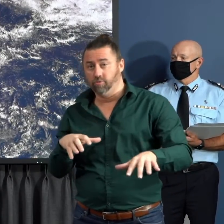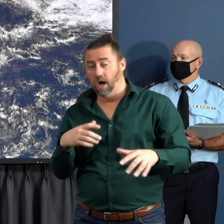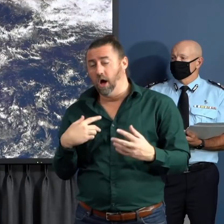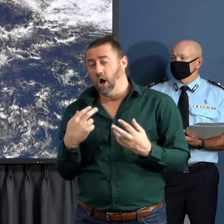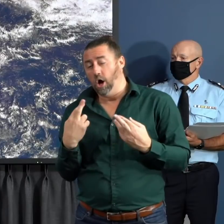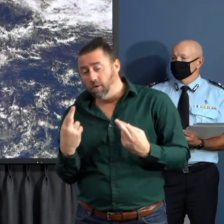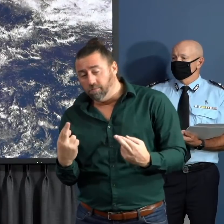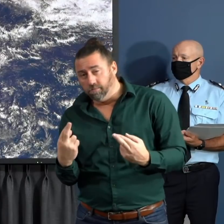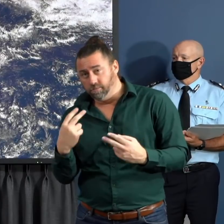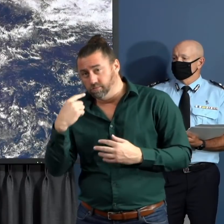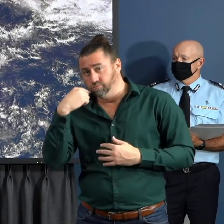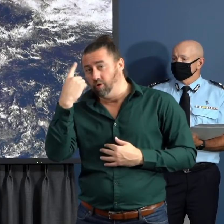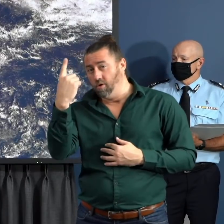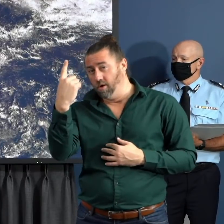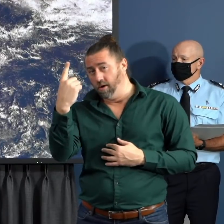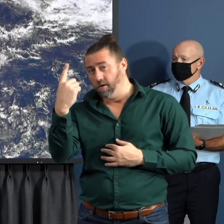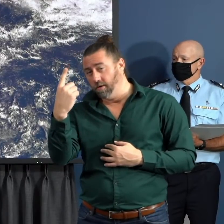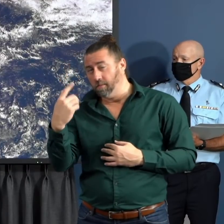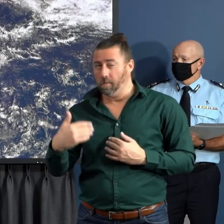relief earlier